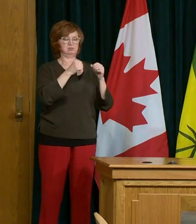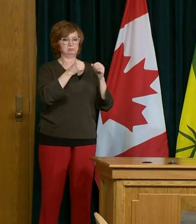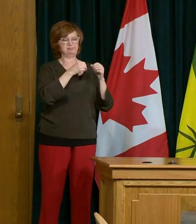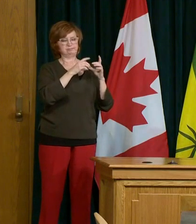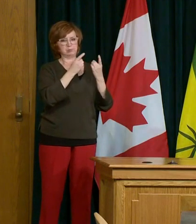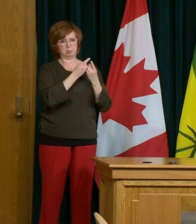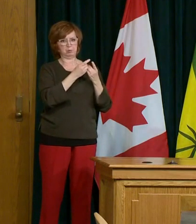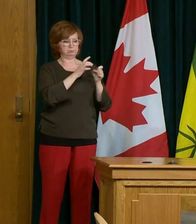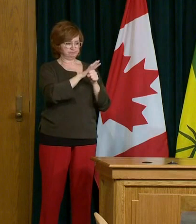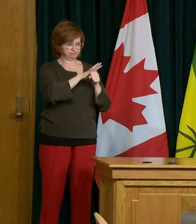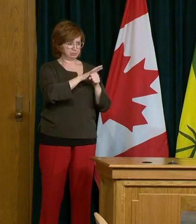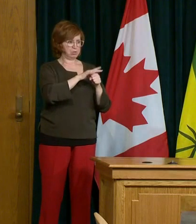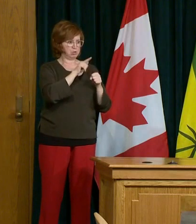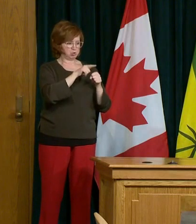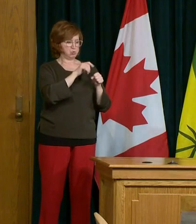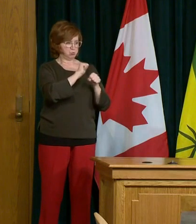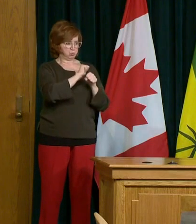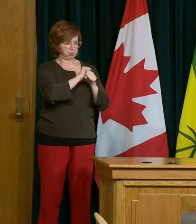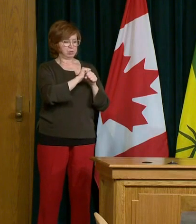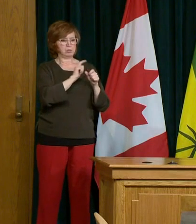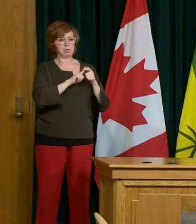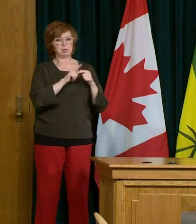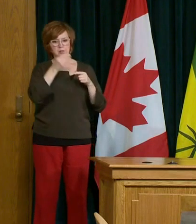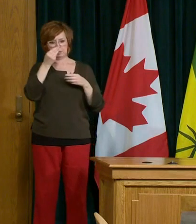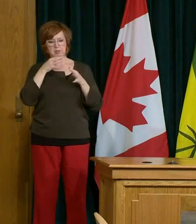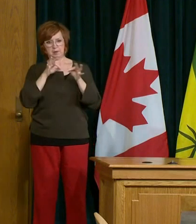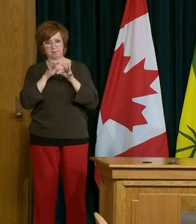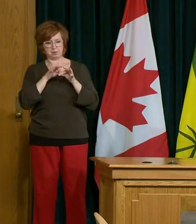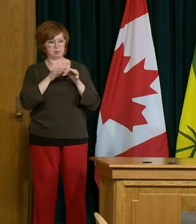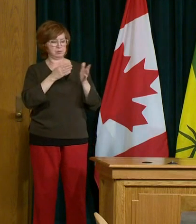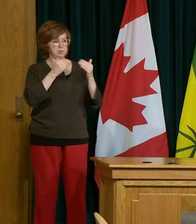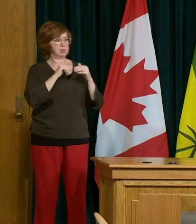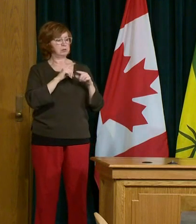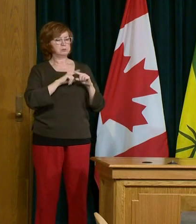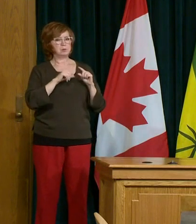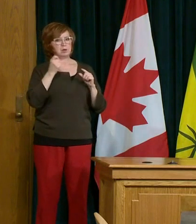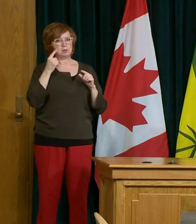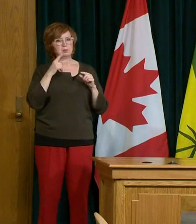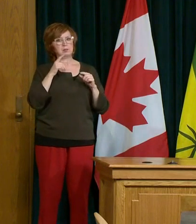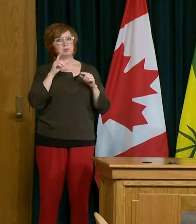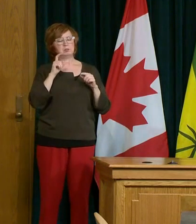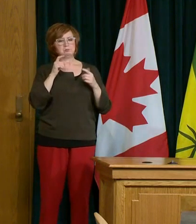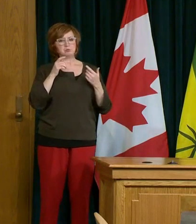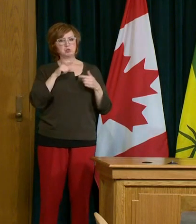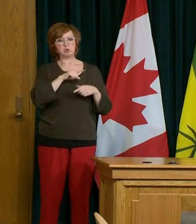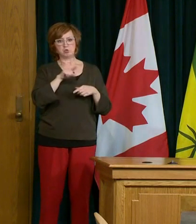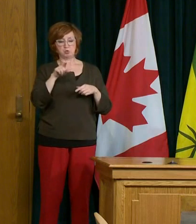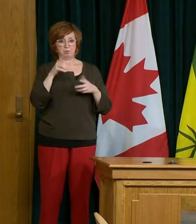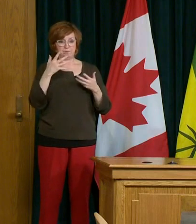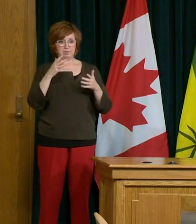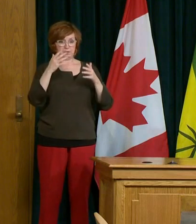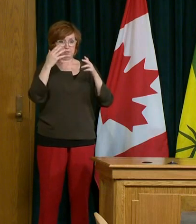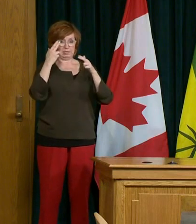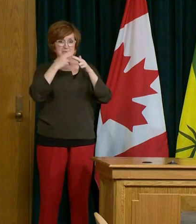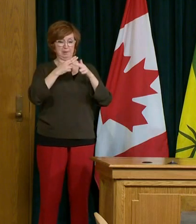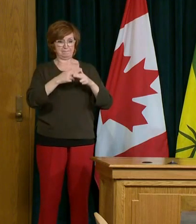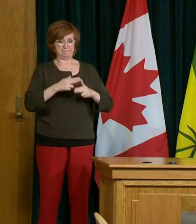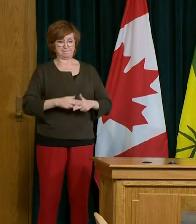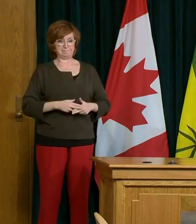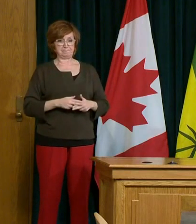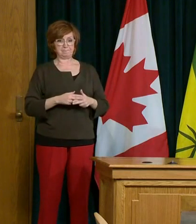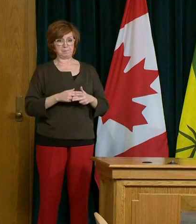contacts. Ideally, you should be able to name your contacts within the household, obviously, but outside the household on one